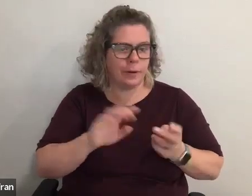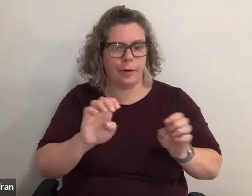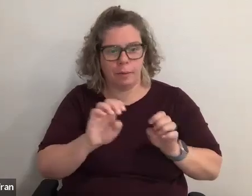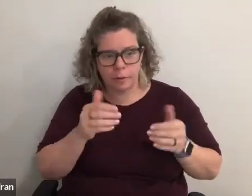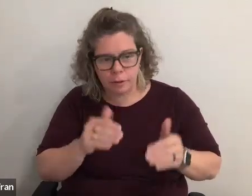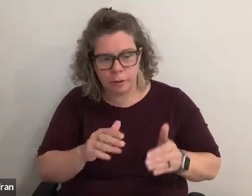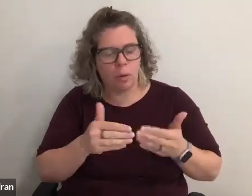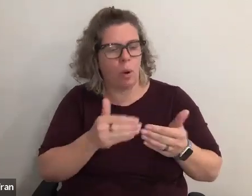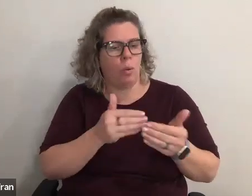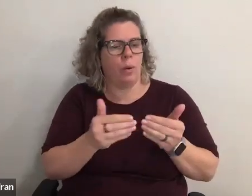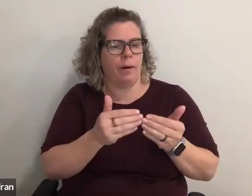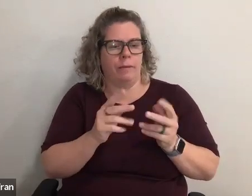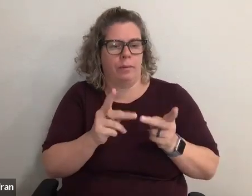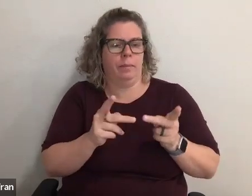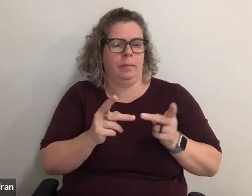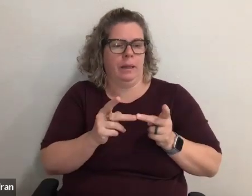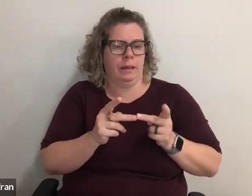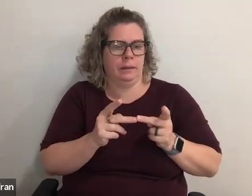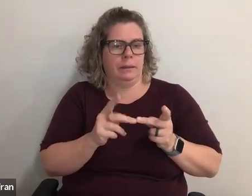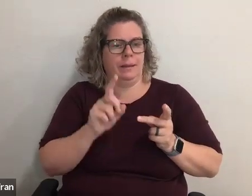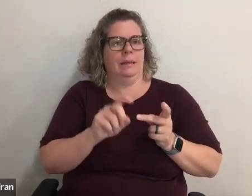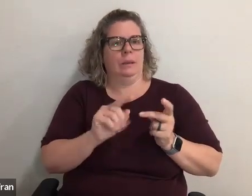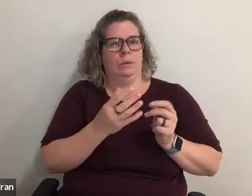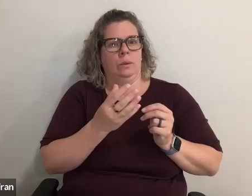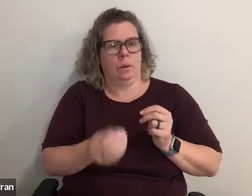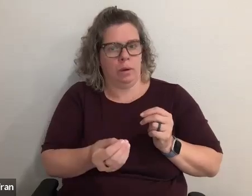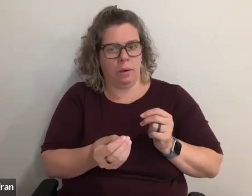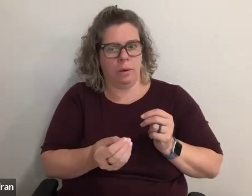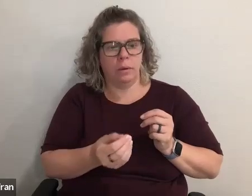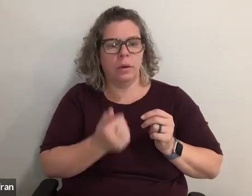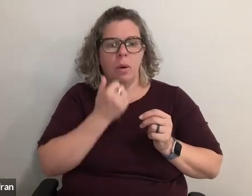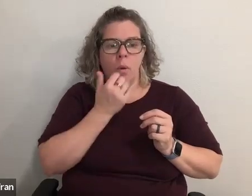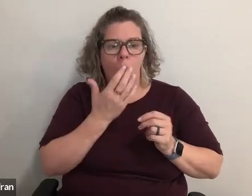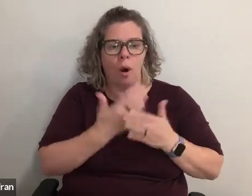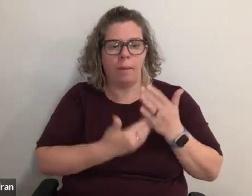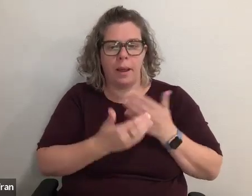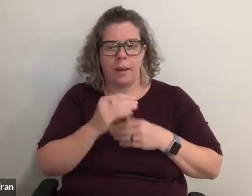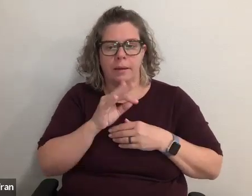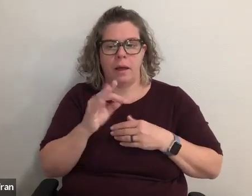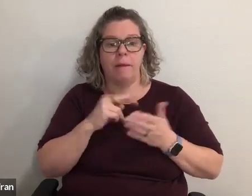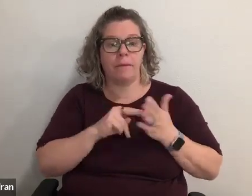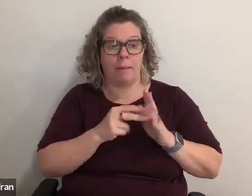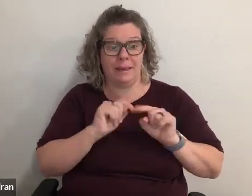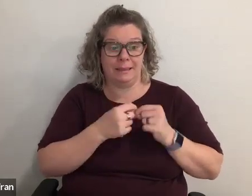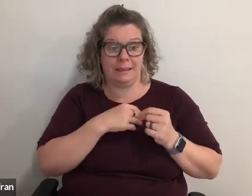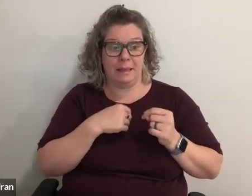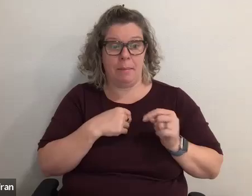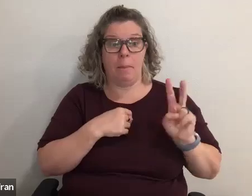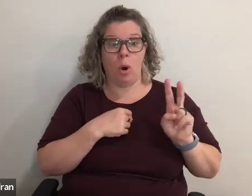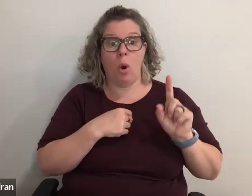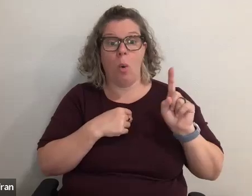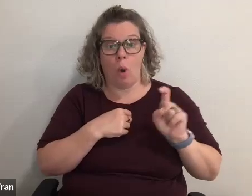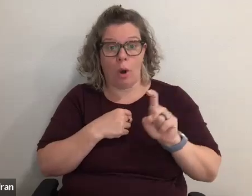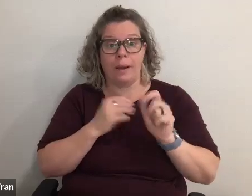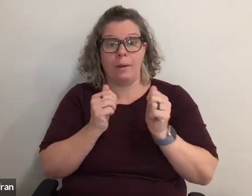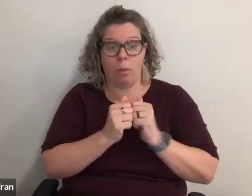the crisis center or the hospital. But what a warm handoff means is that team member is walking in, making sure that